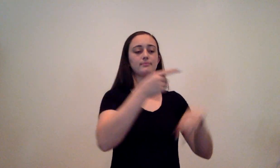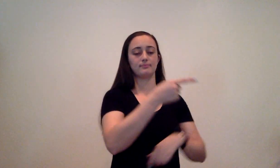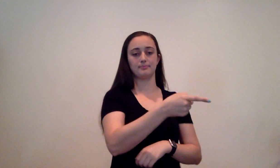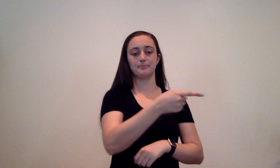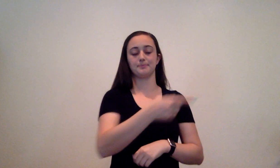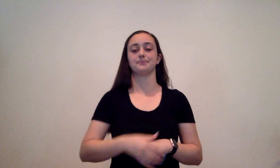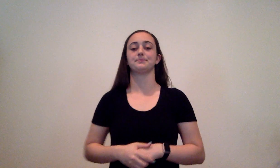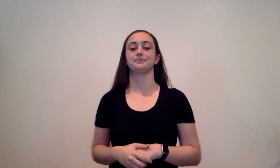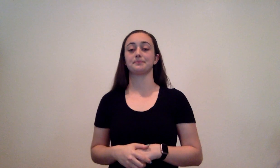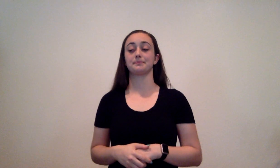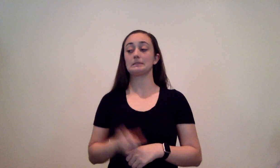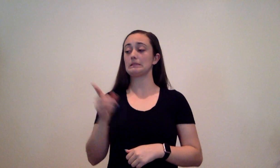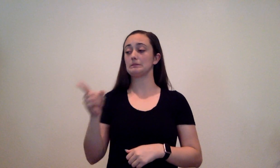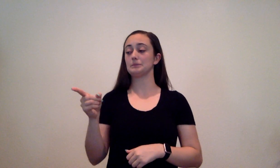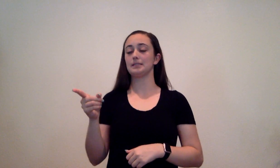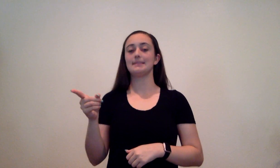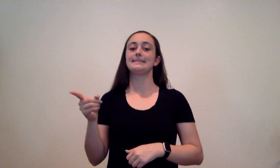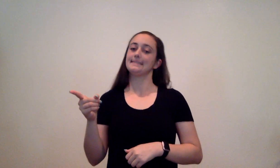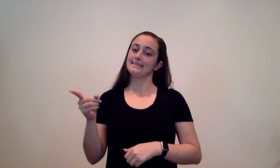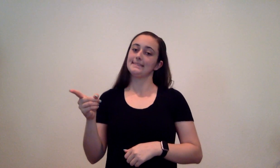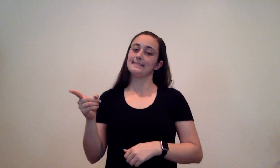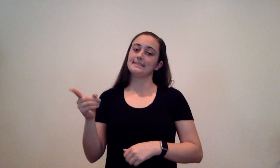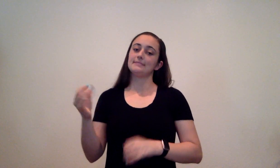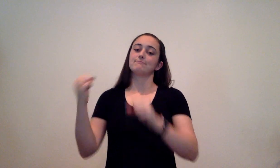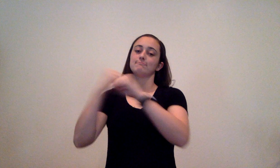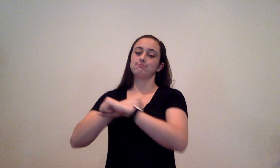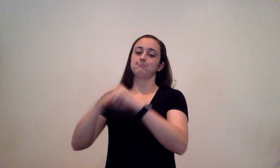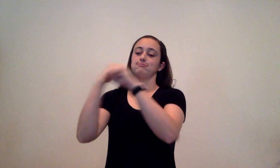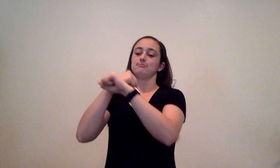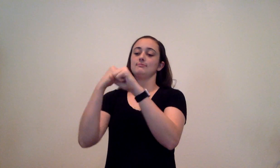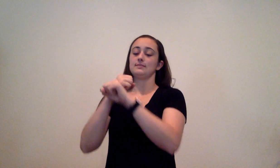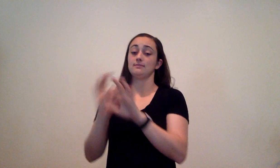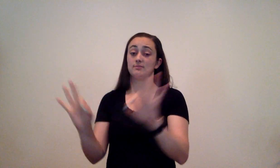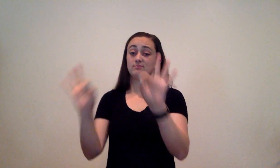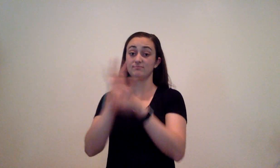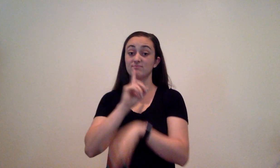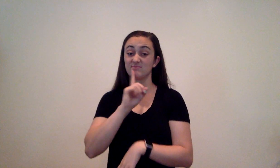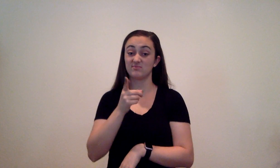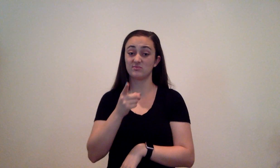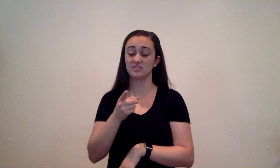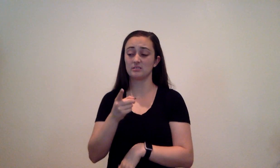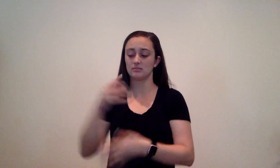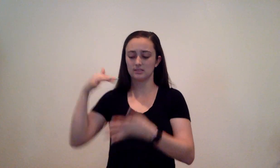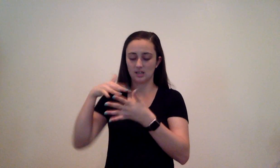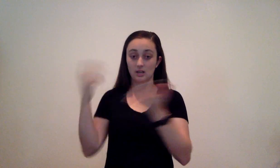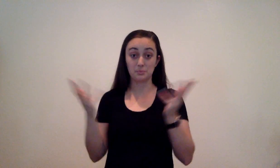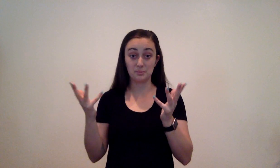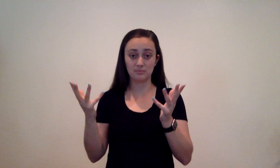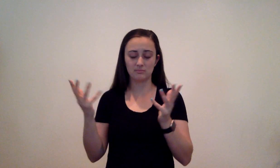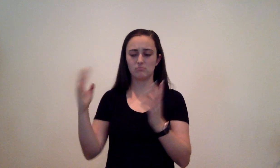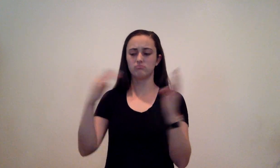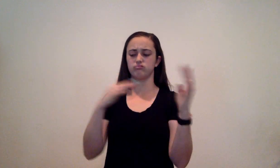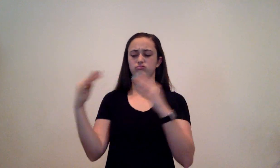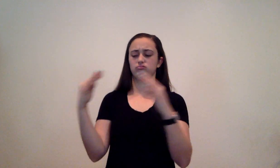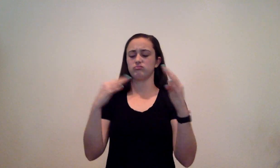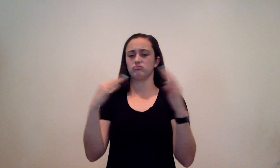In Sparta, fighting was important. Literally, fighting. They studied war and fighting. They trained the young men when they